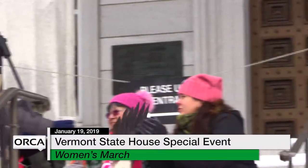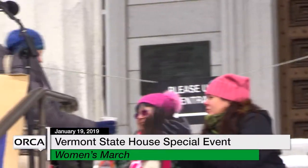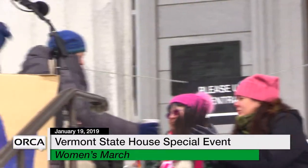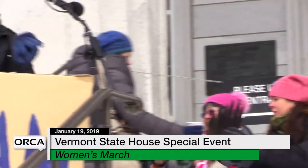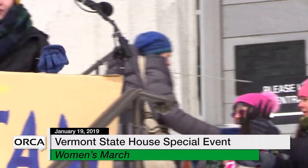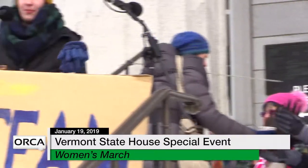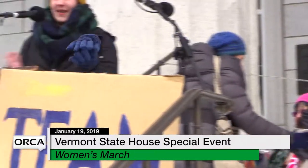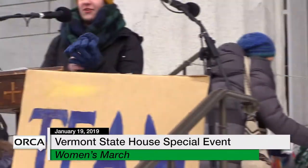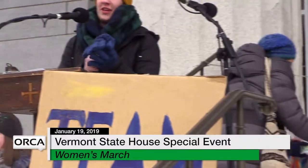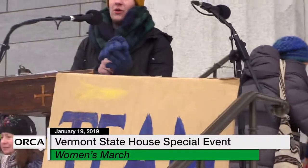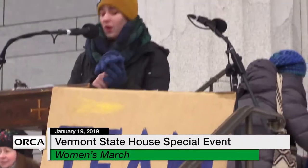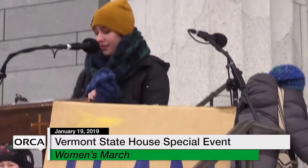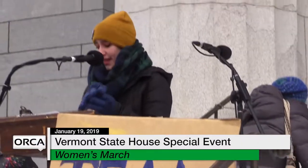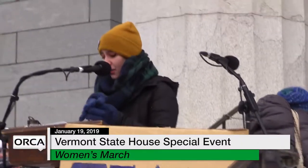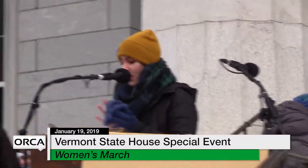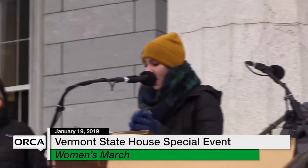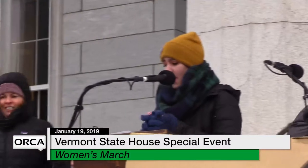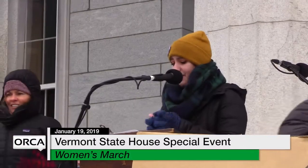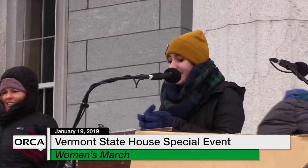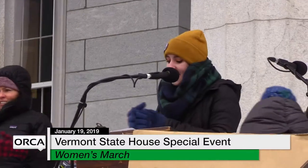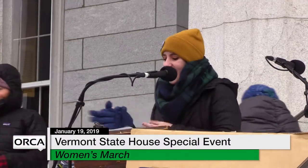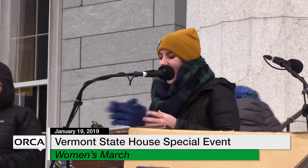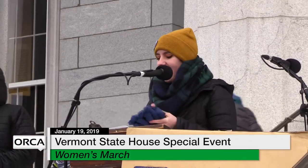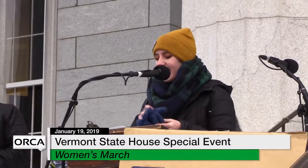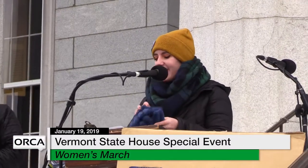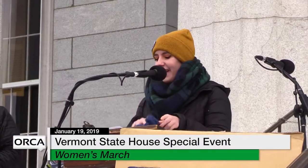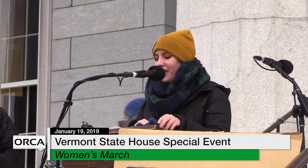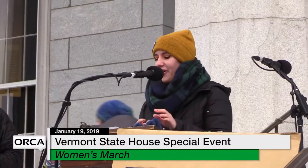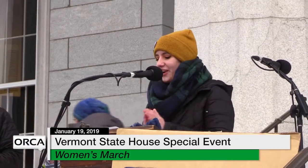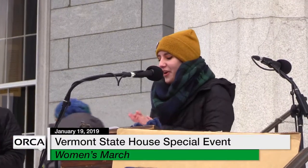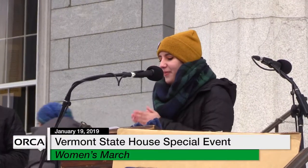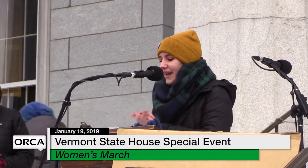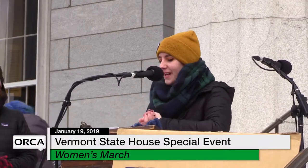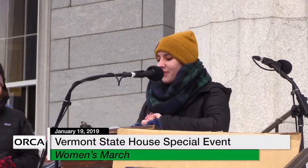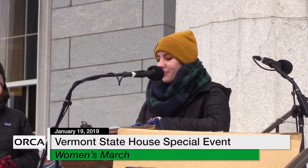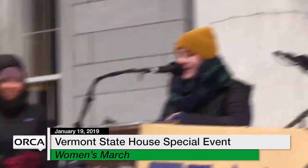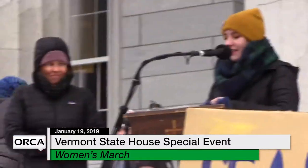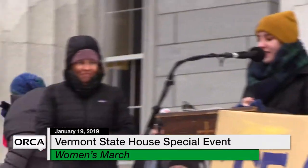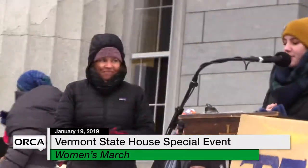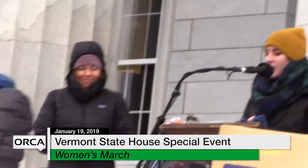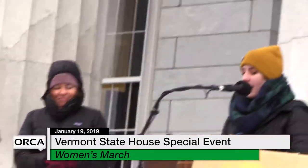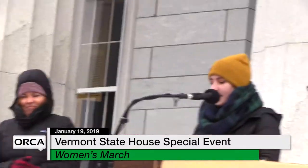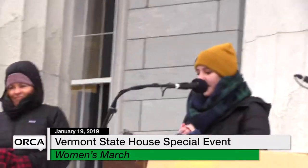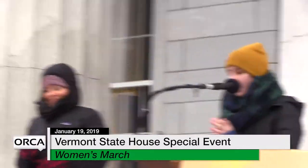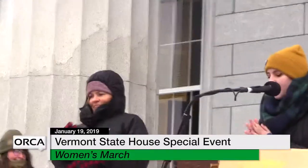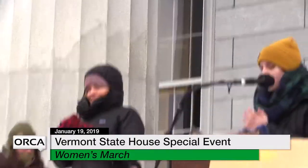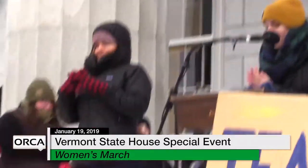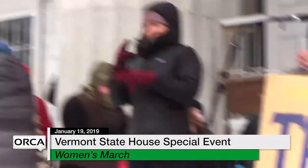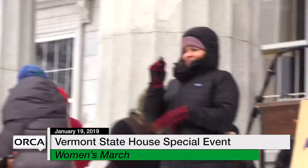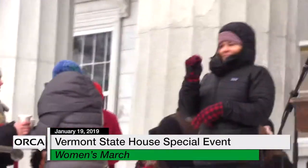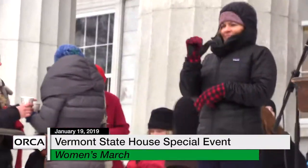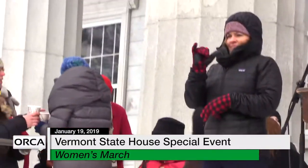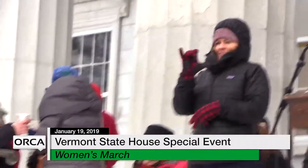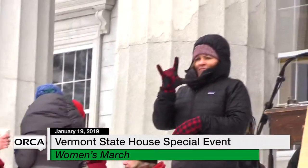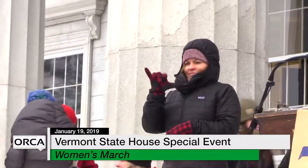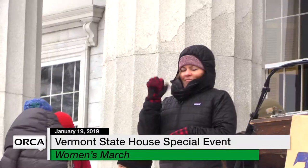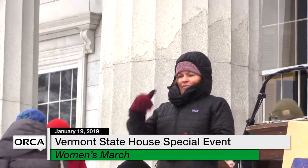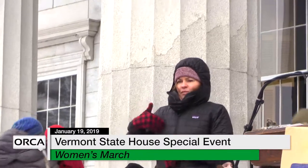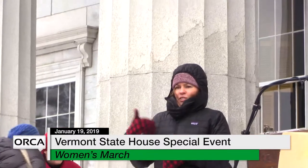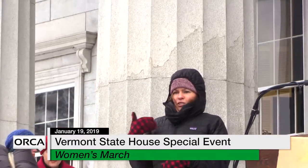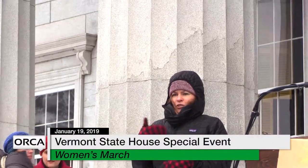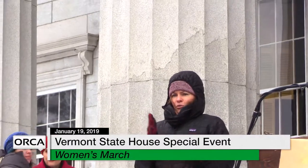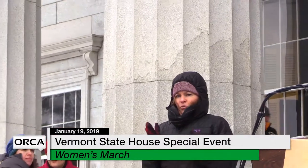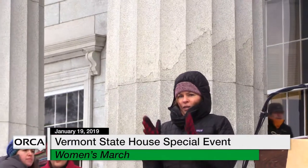I'm gonna speak to you all now. As I said earlier, my name is Mackenzie Murdoch, and I'm a youth organizer